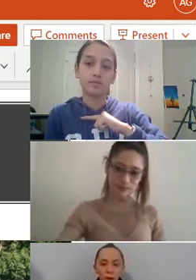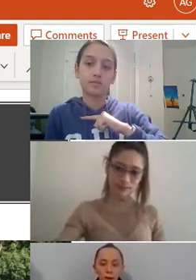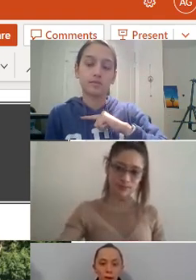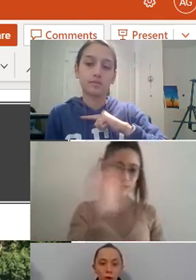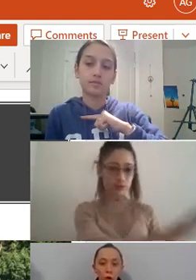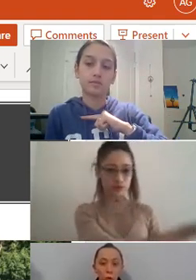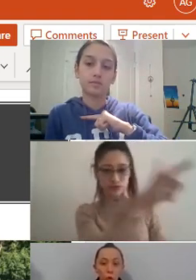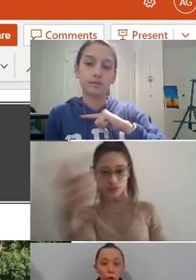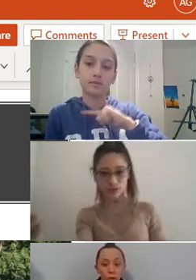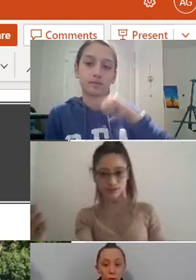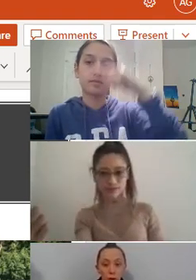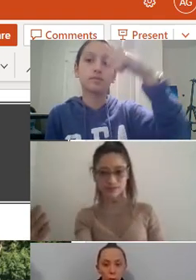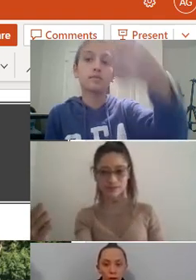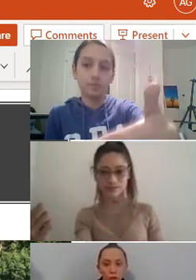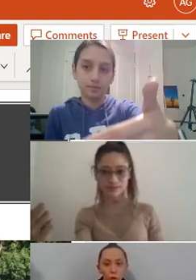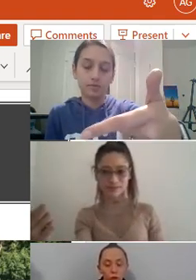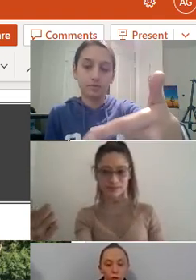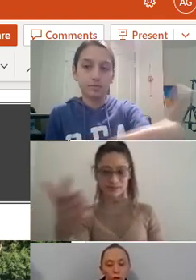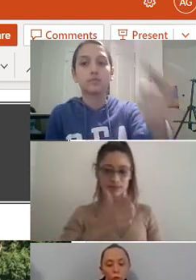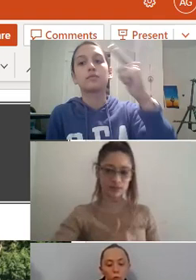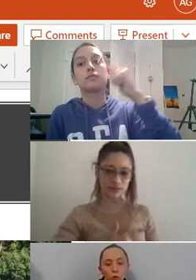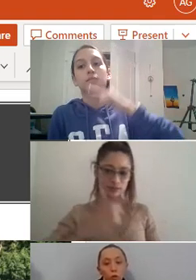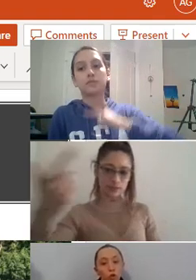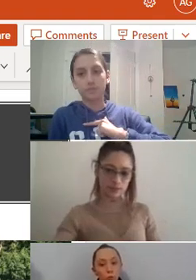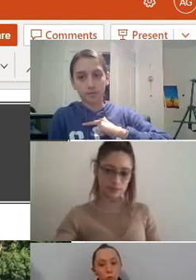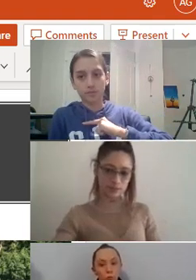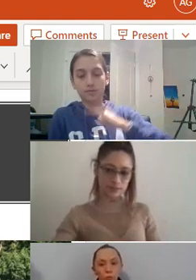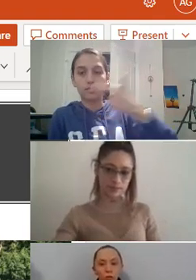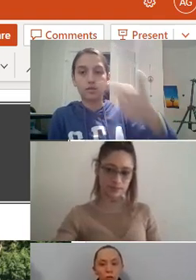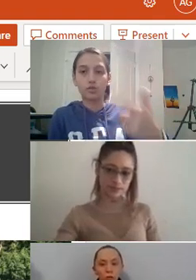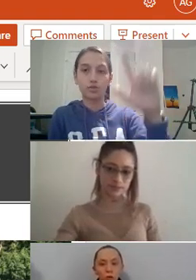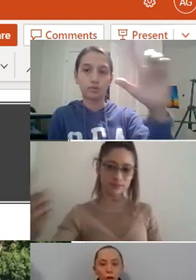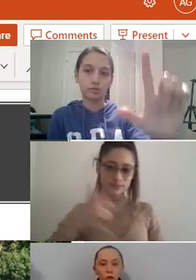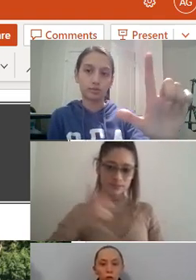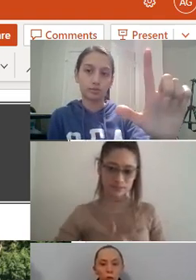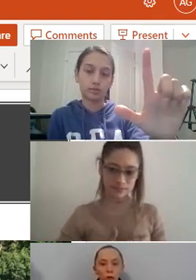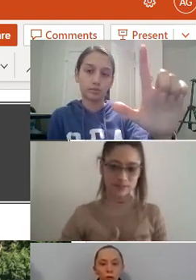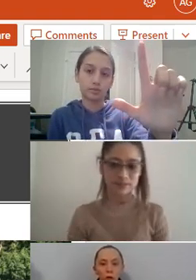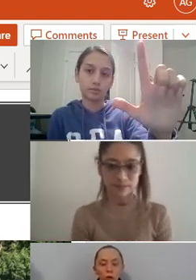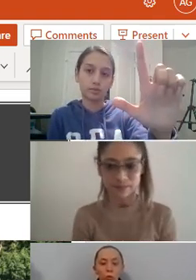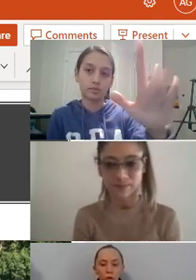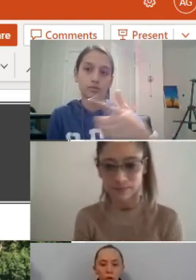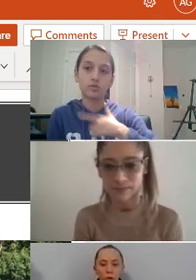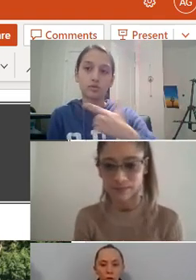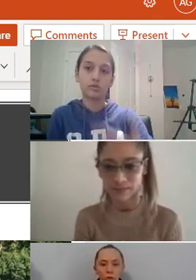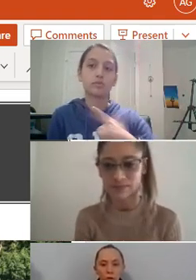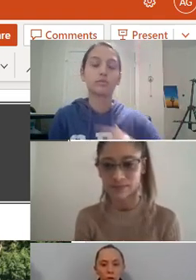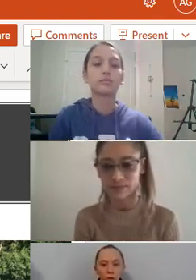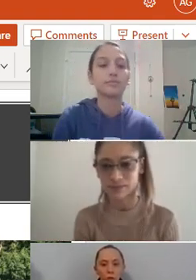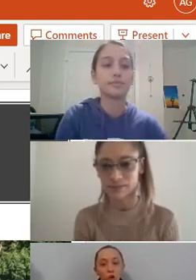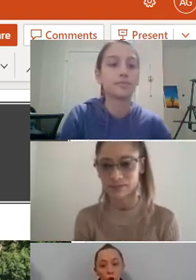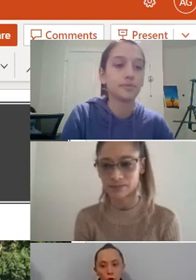turn, it goes towards them. And when it's your turn, it goes towards you. So it's directional depending on whose turn it